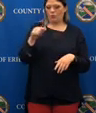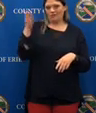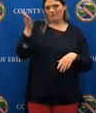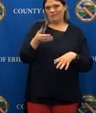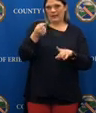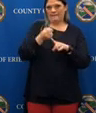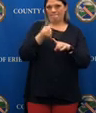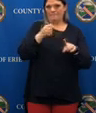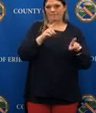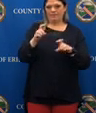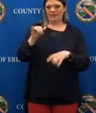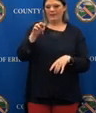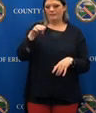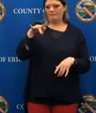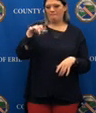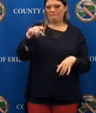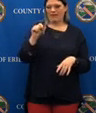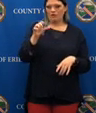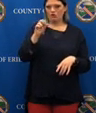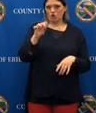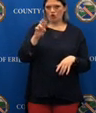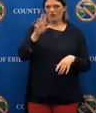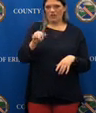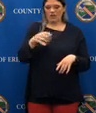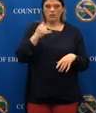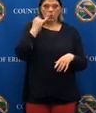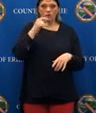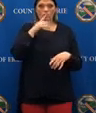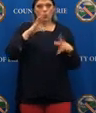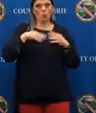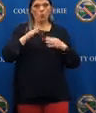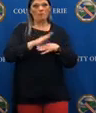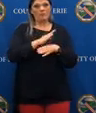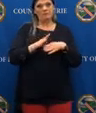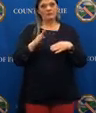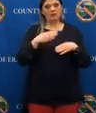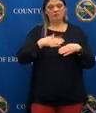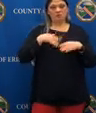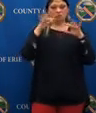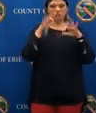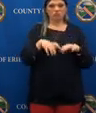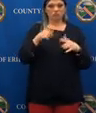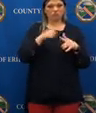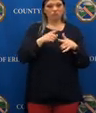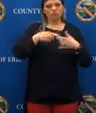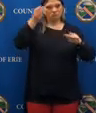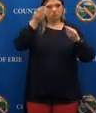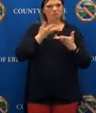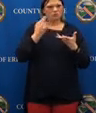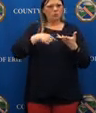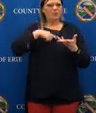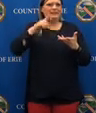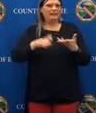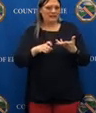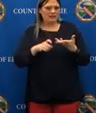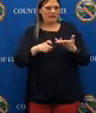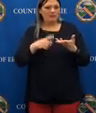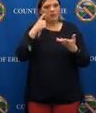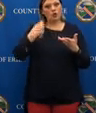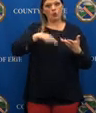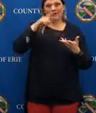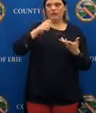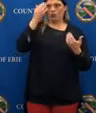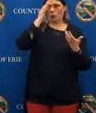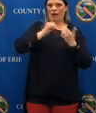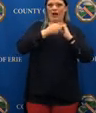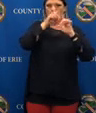www.thepartnership.org/impact survey. So if you're a business owner, please fill out that survey. It allows us and gives us the information that we need so we know how to respond to